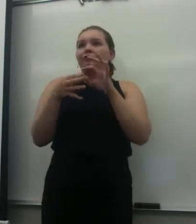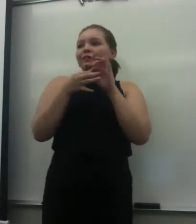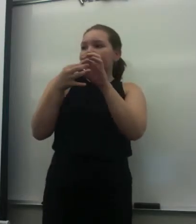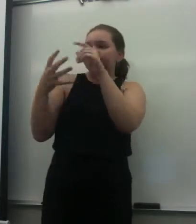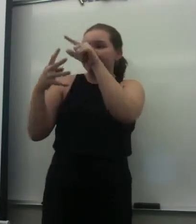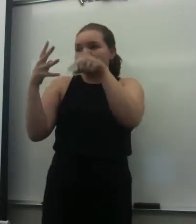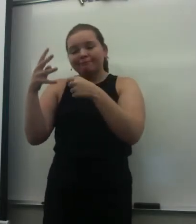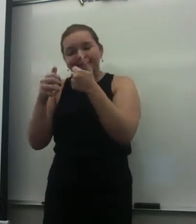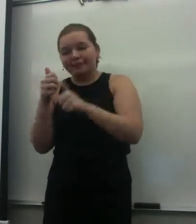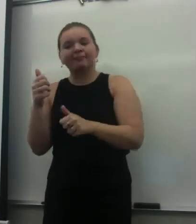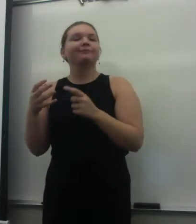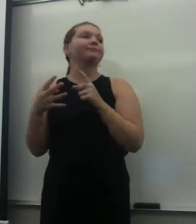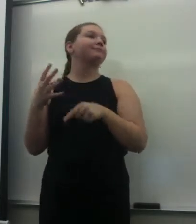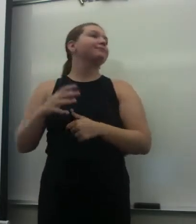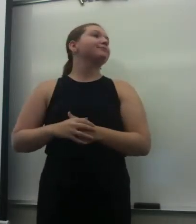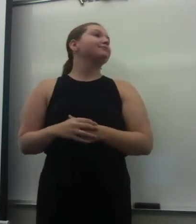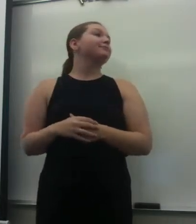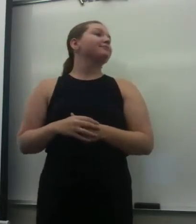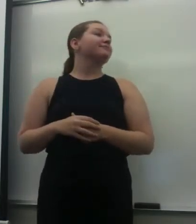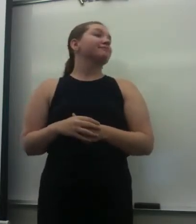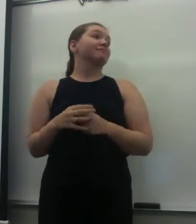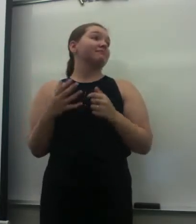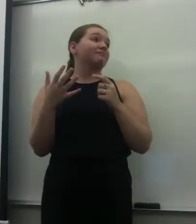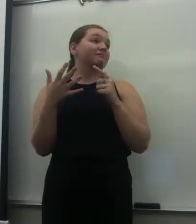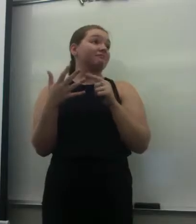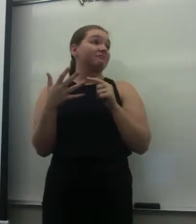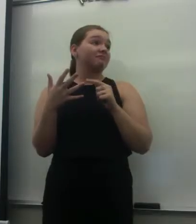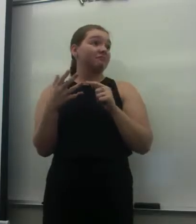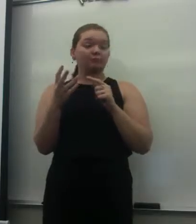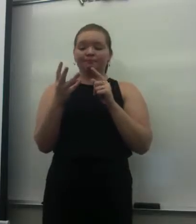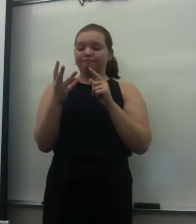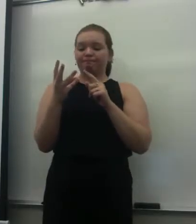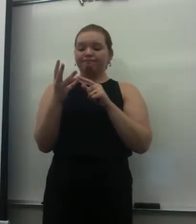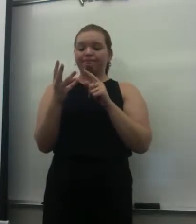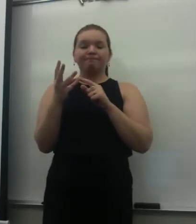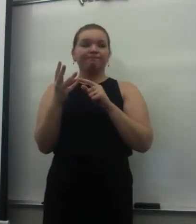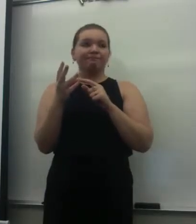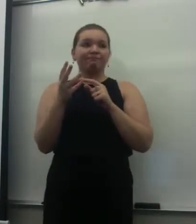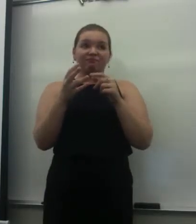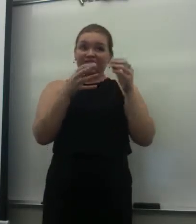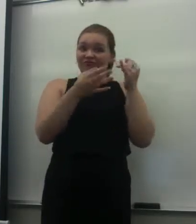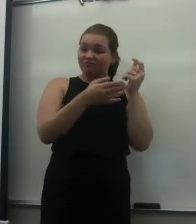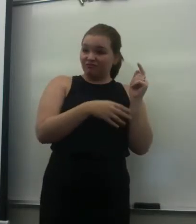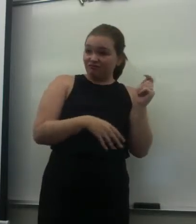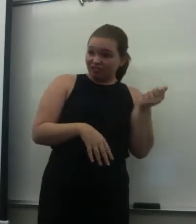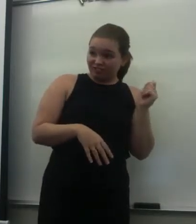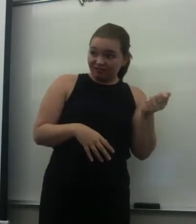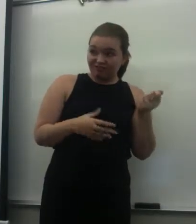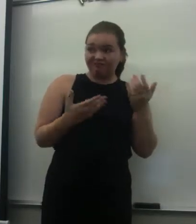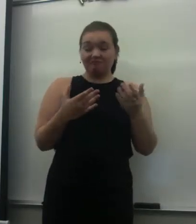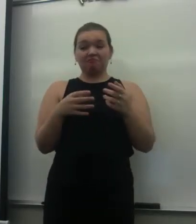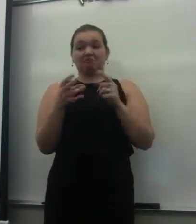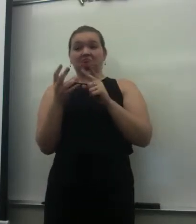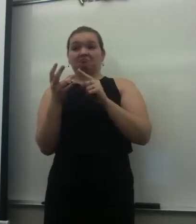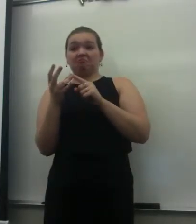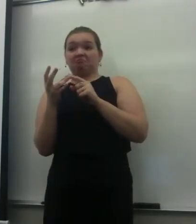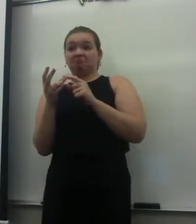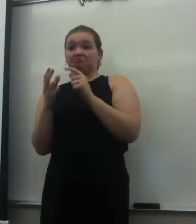And also a judge or attorneys. And as I was reading, So You Want to Be an